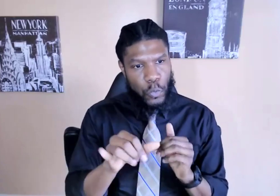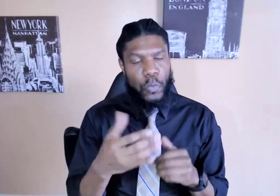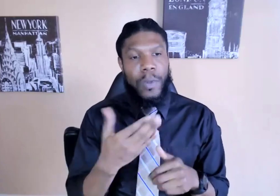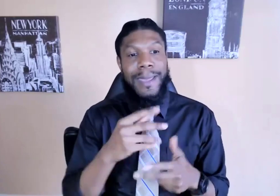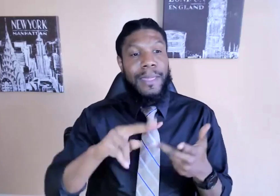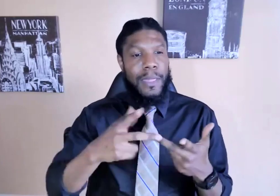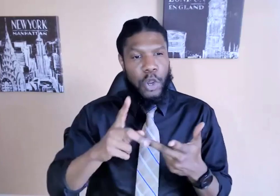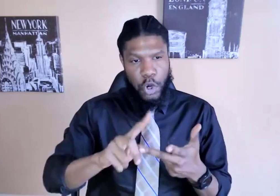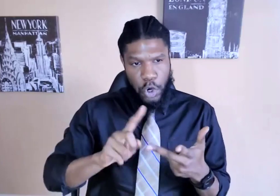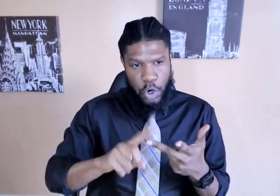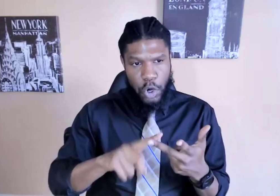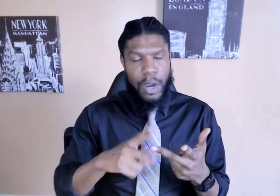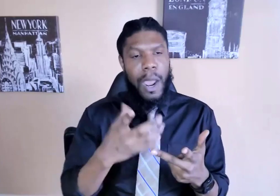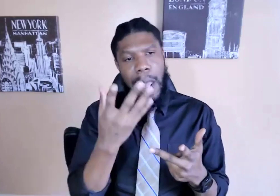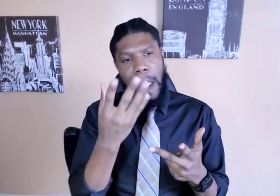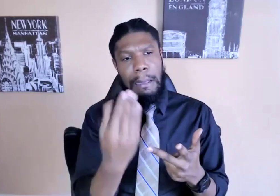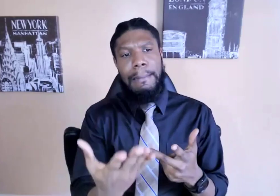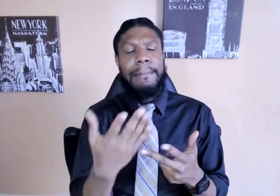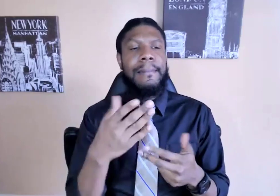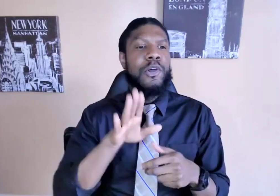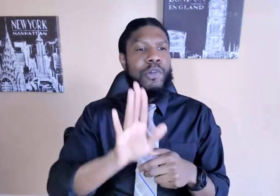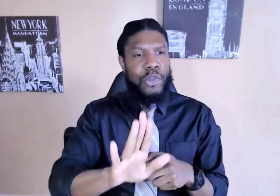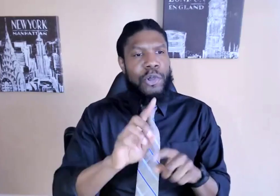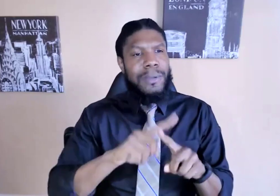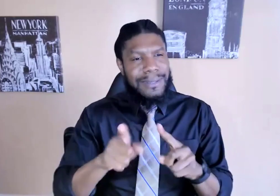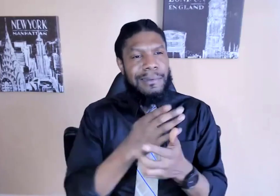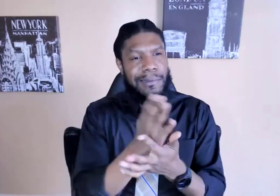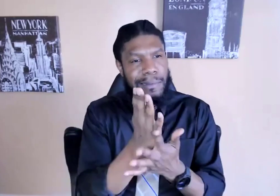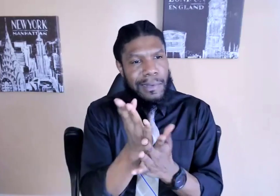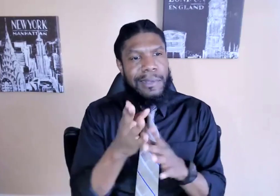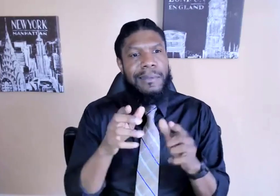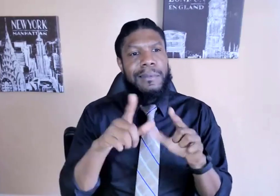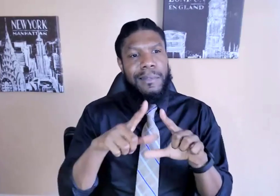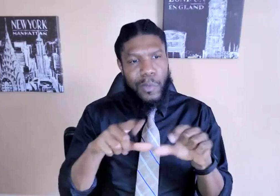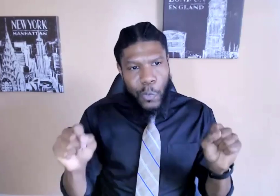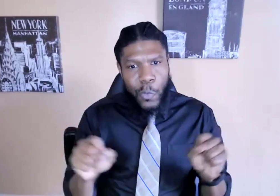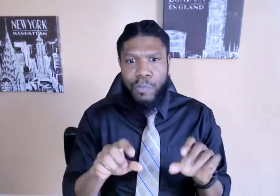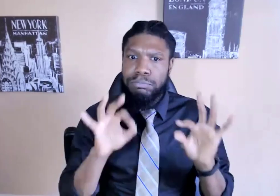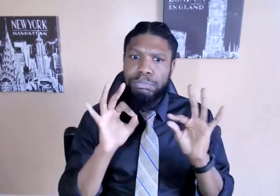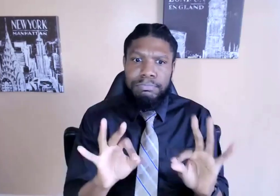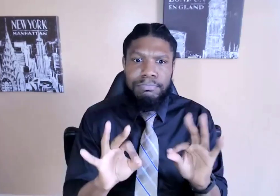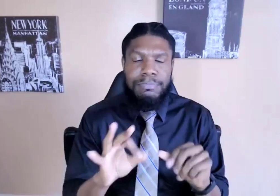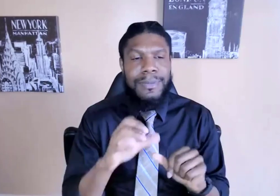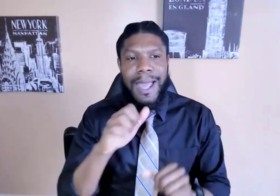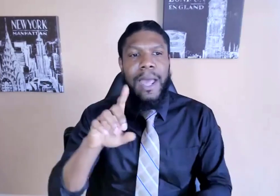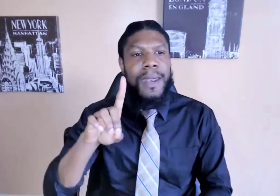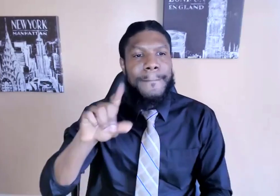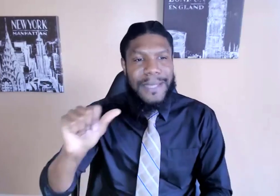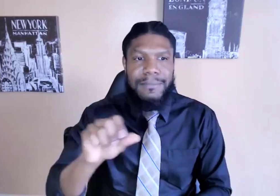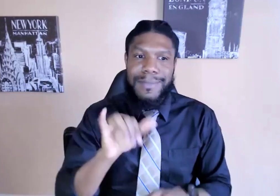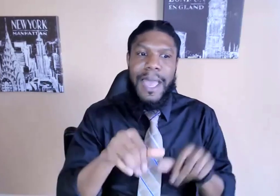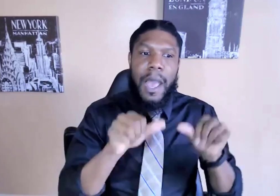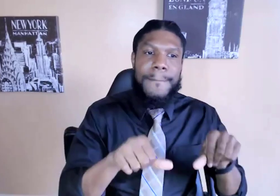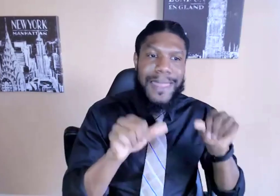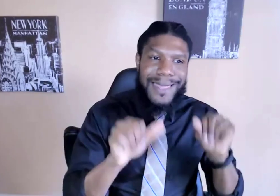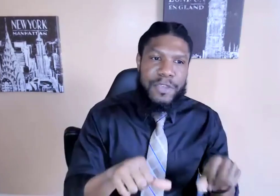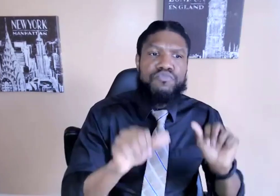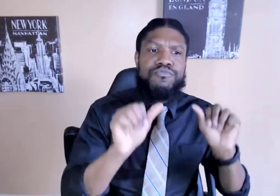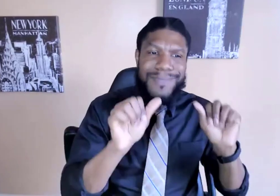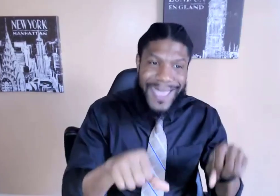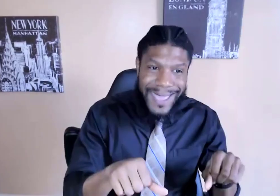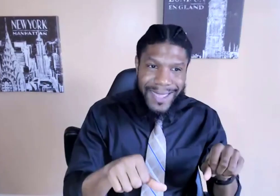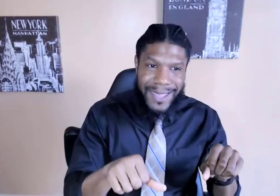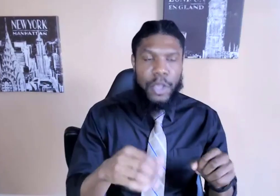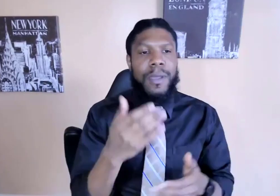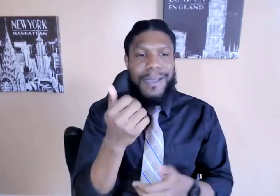multilingual abilities are an asset, so not a disability. So I'm always more mindful when